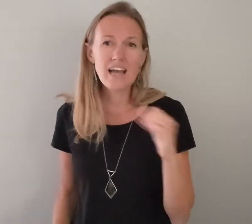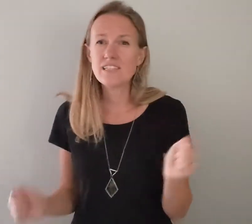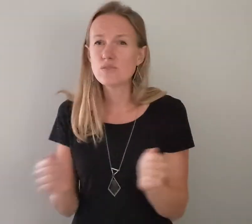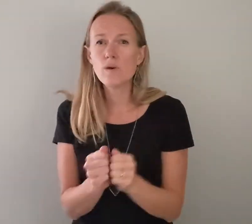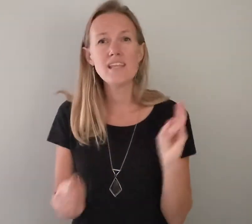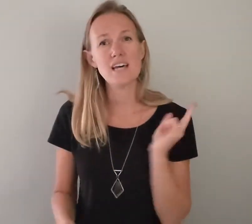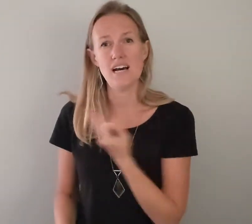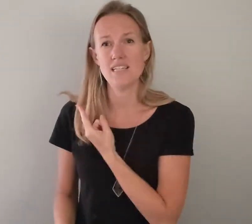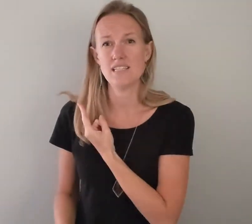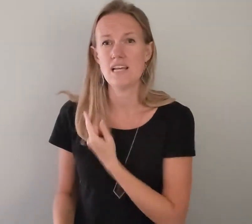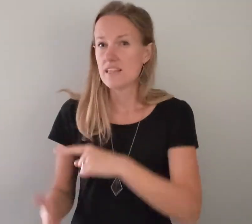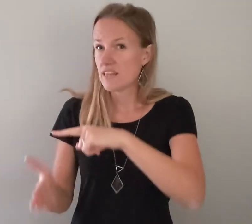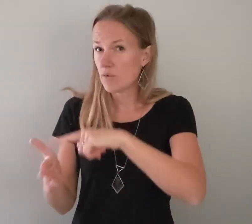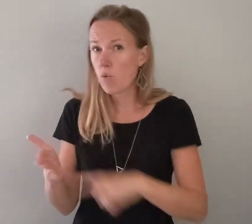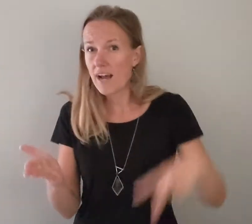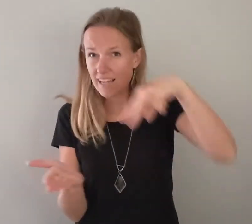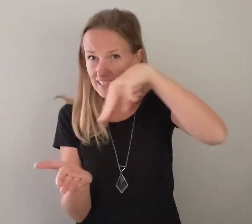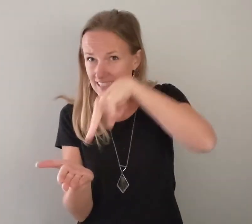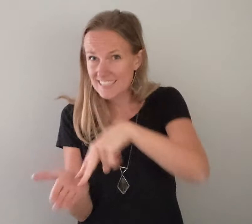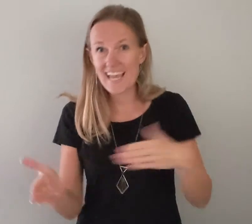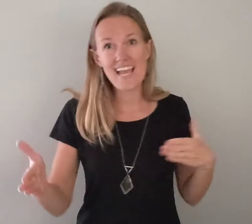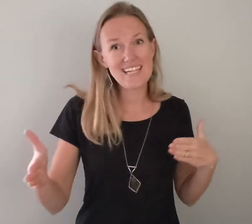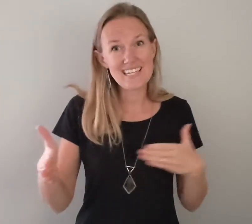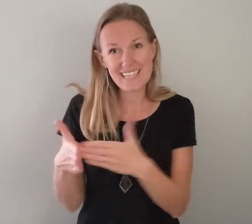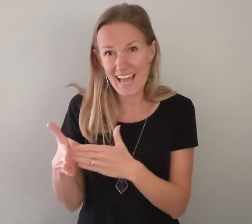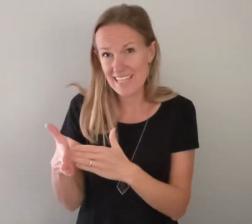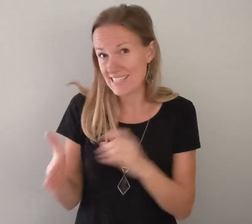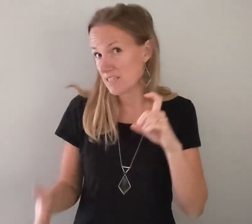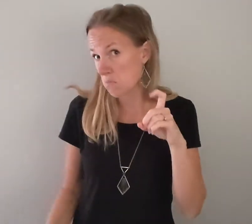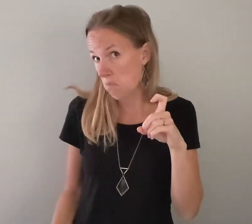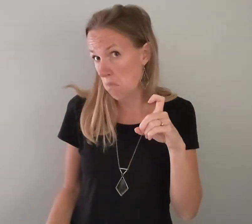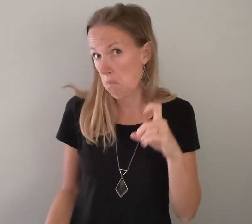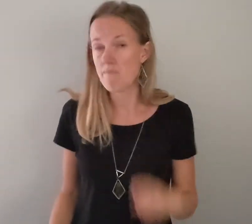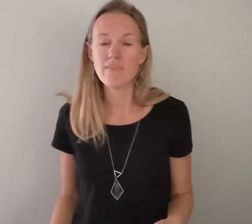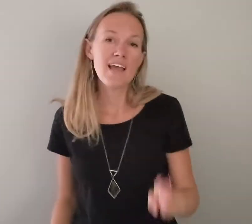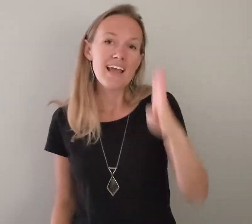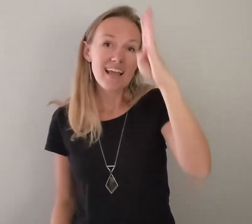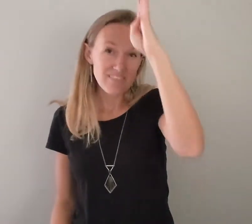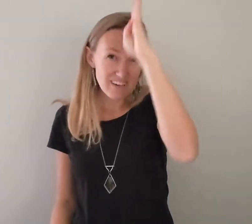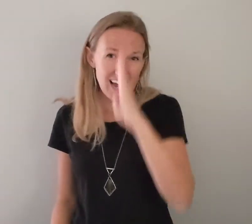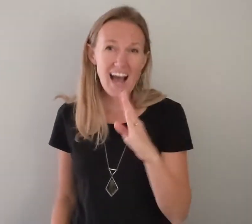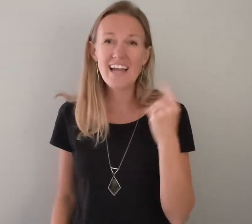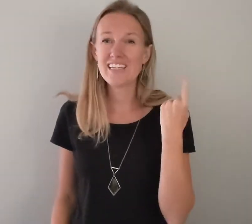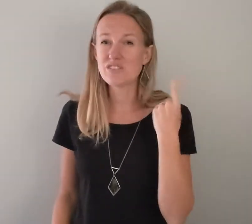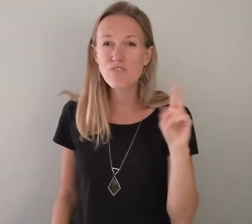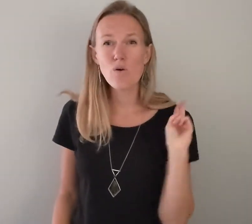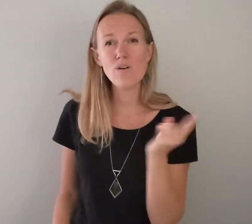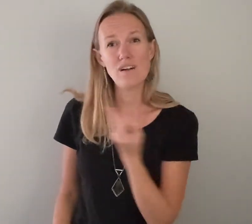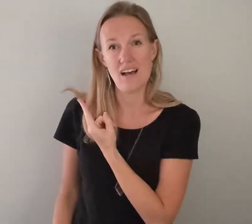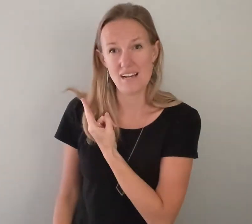is with us, then what could stand against? If God is for